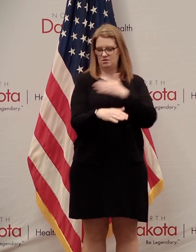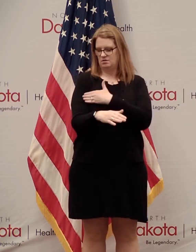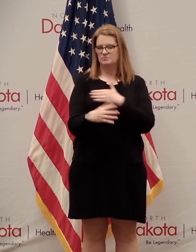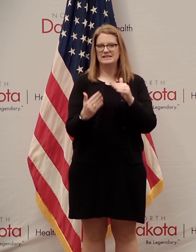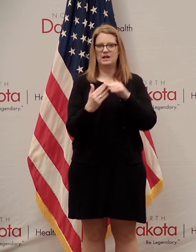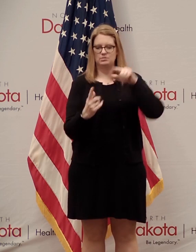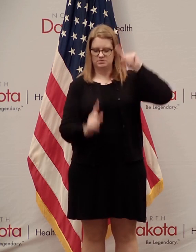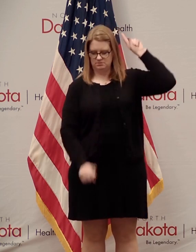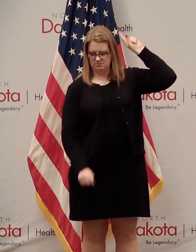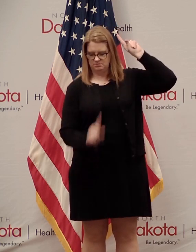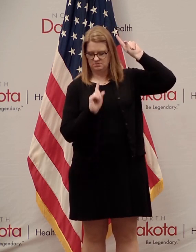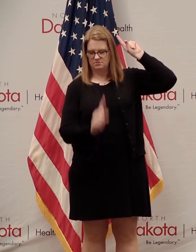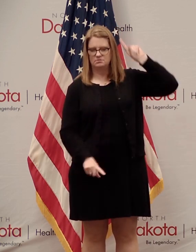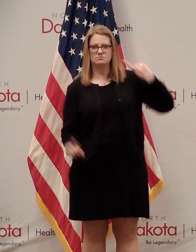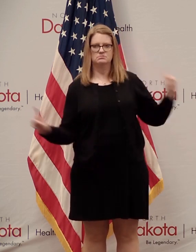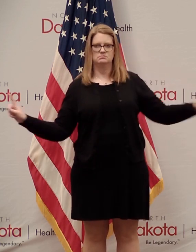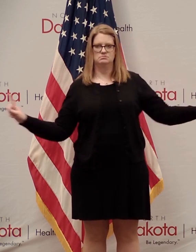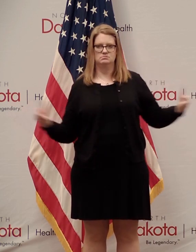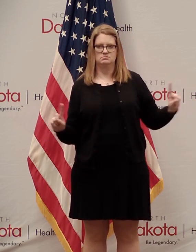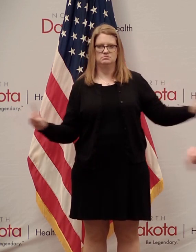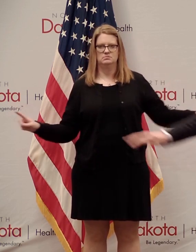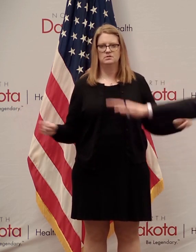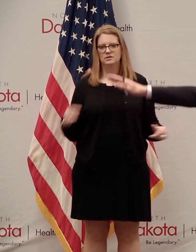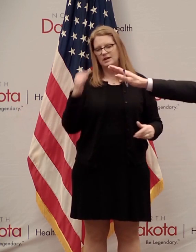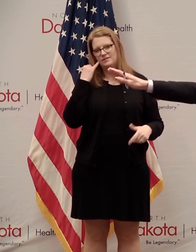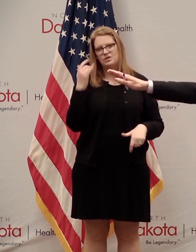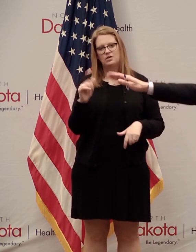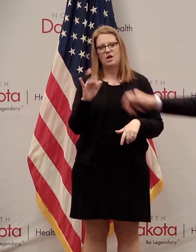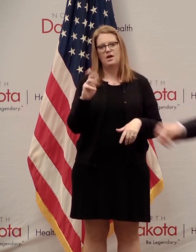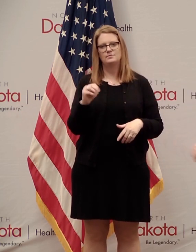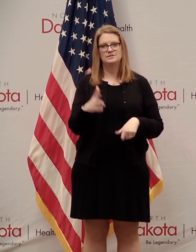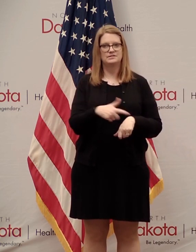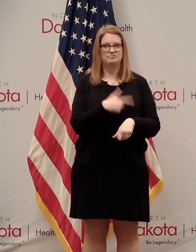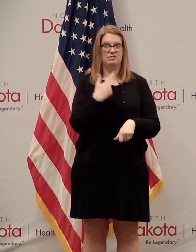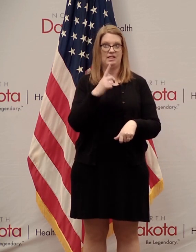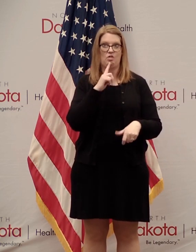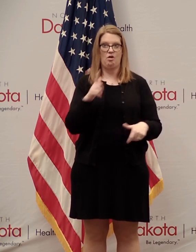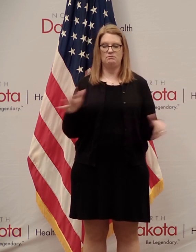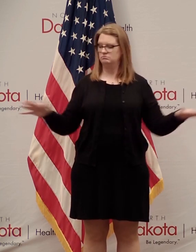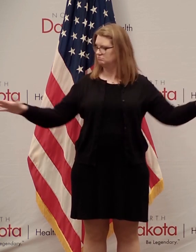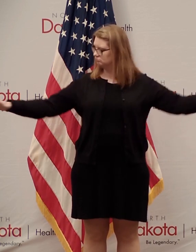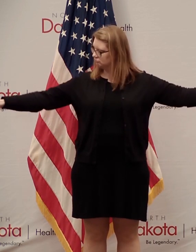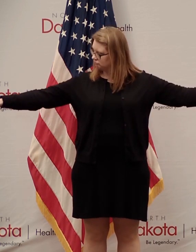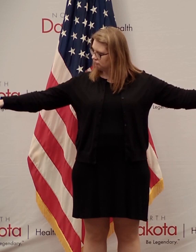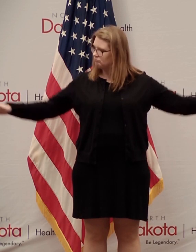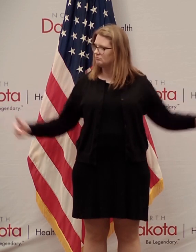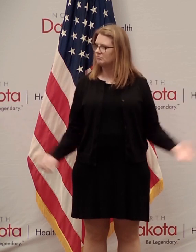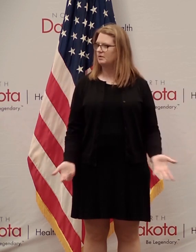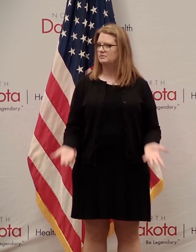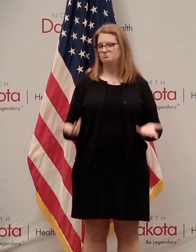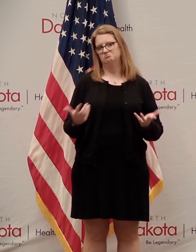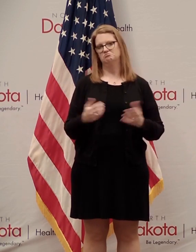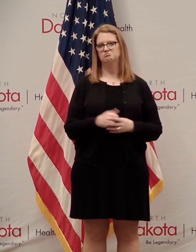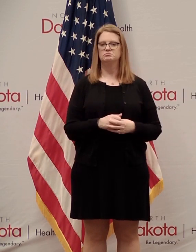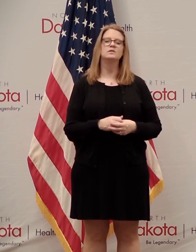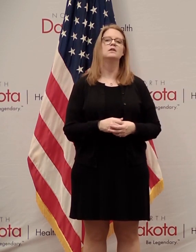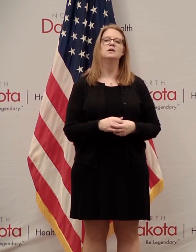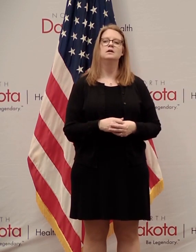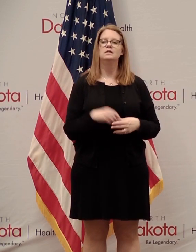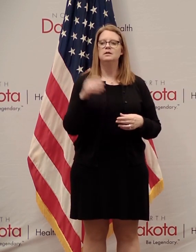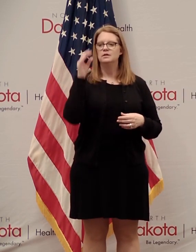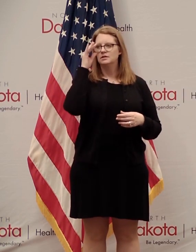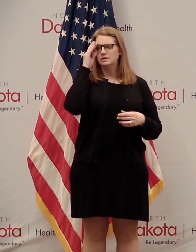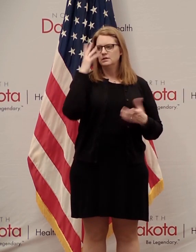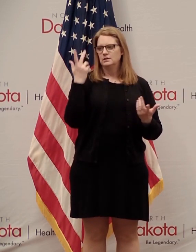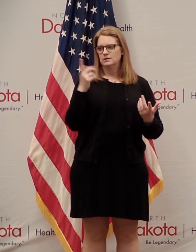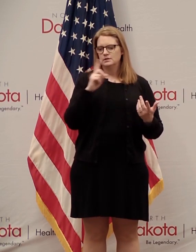6 feet, add some more, or if your arms are extra long. In some people's cases, you don't have to. But anyway, we have some